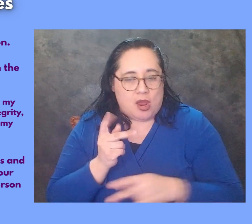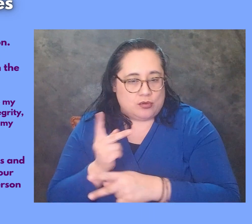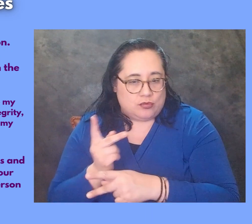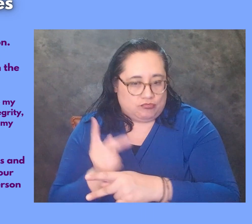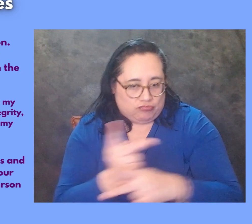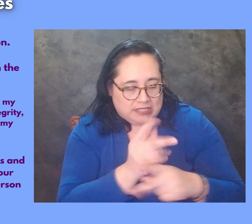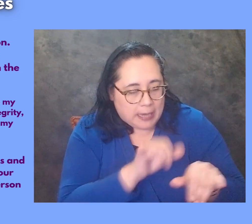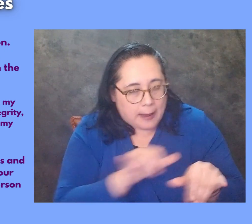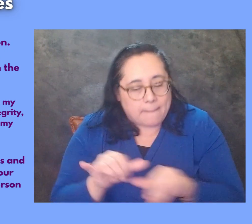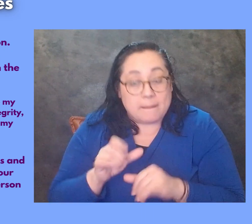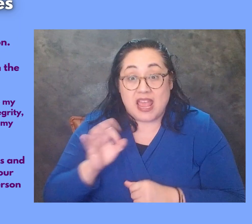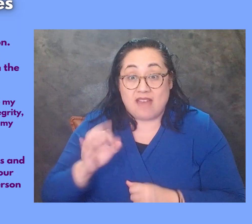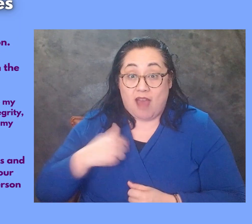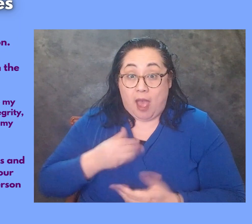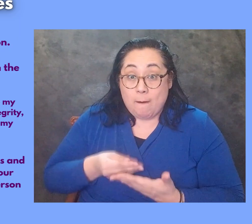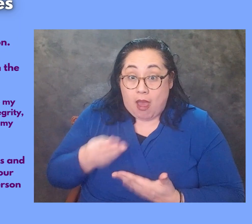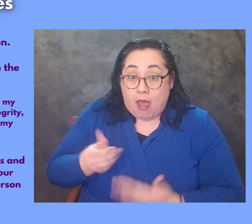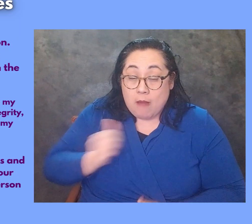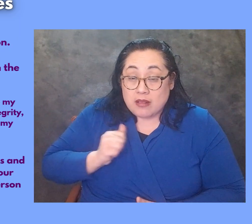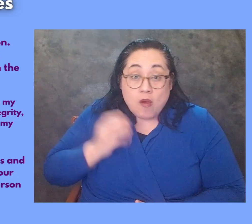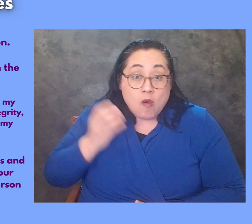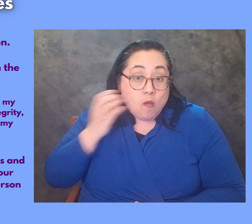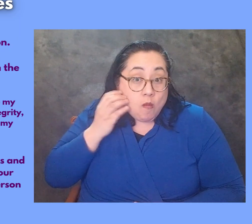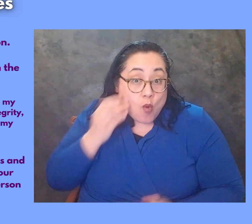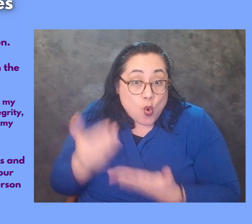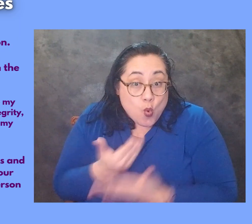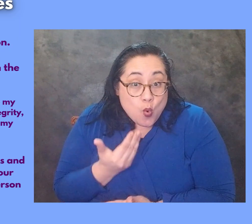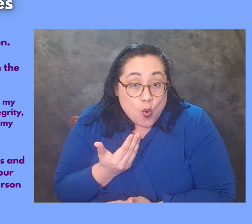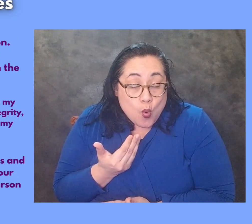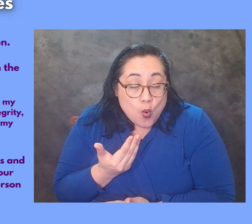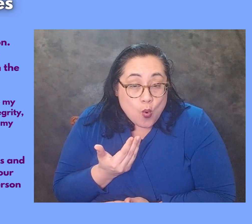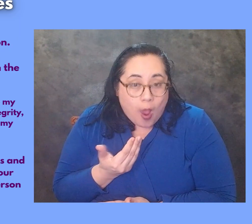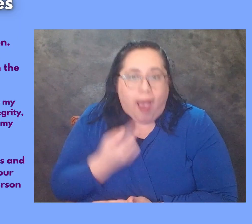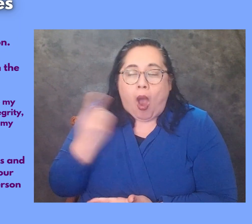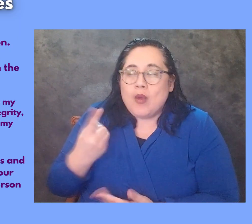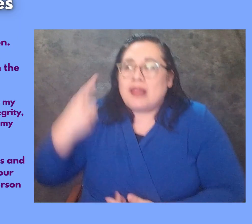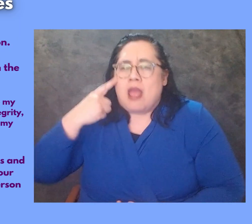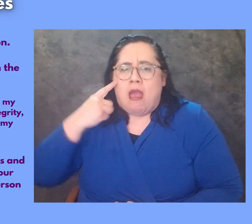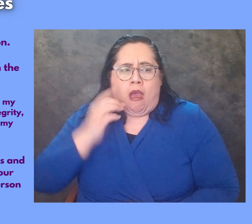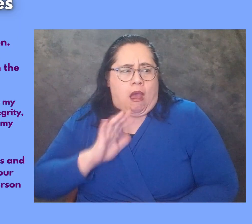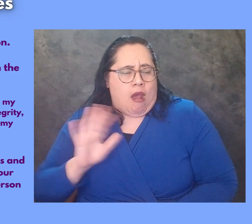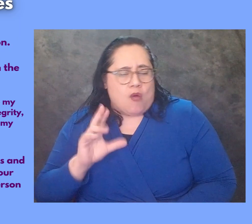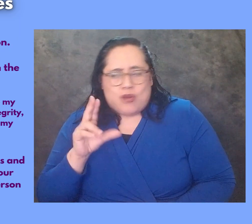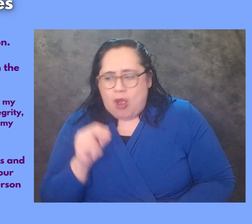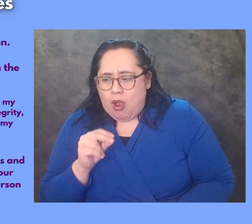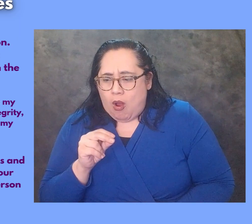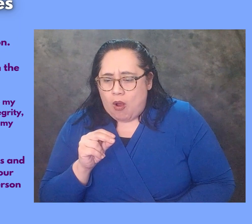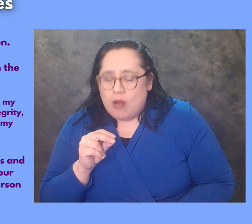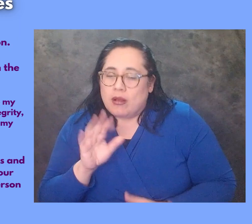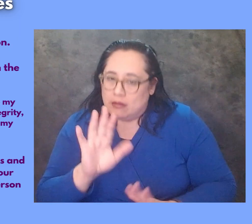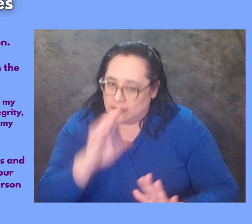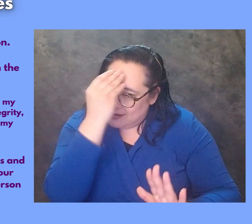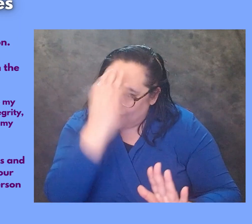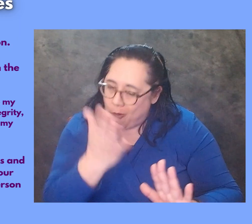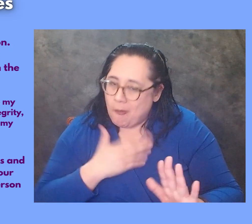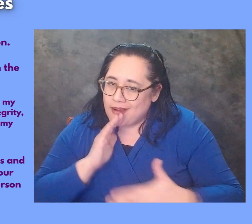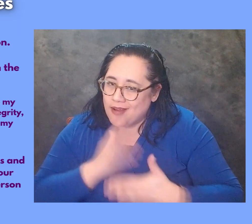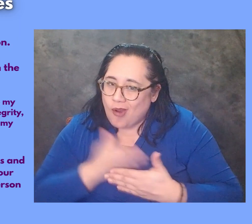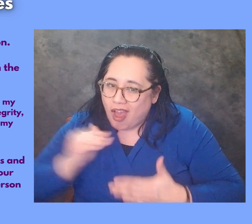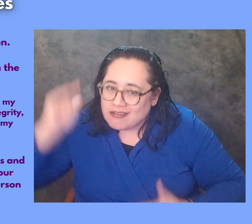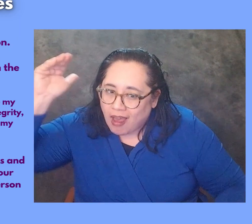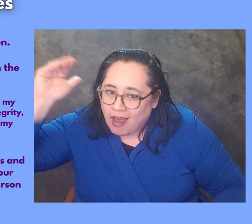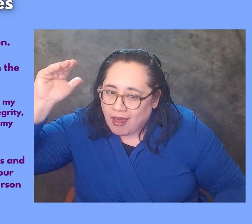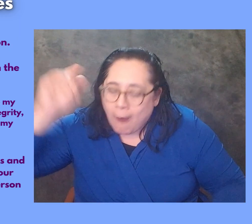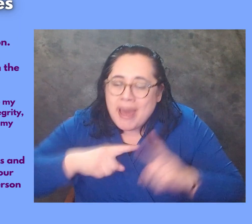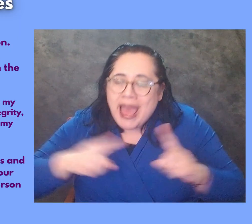over, I treat them all the same. If I buy myself a new cell phone, I always think, oh no. Well, I have to tell you, my